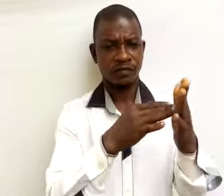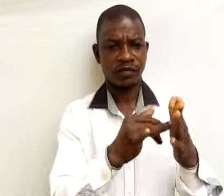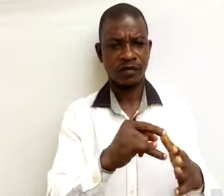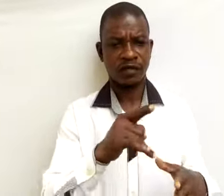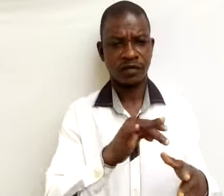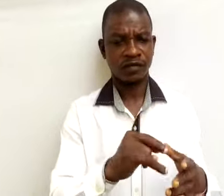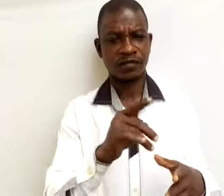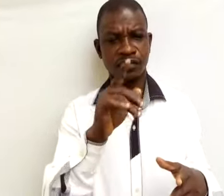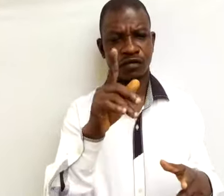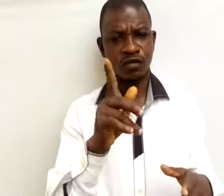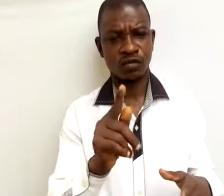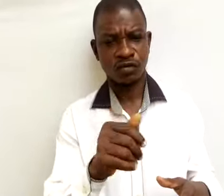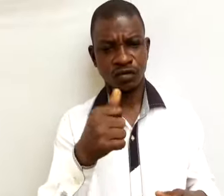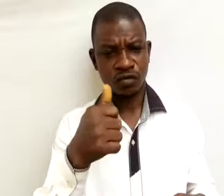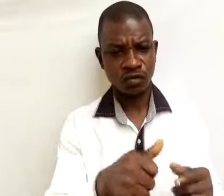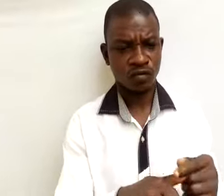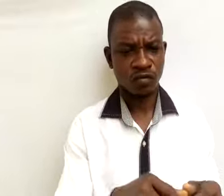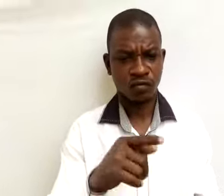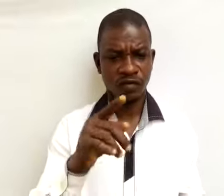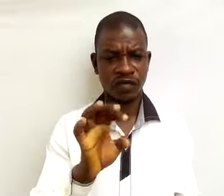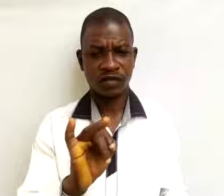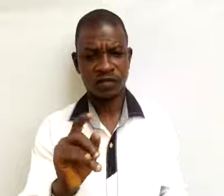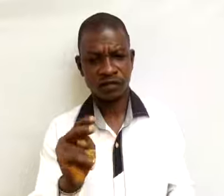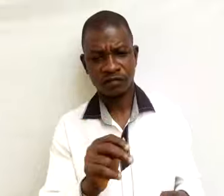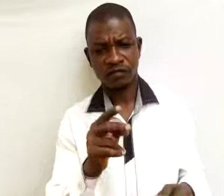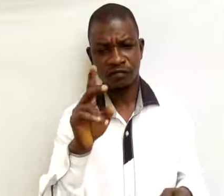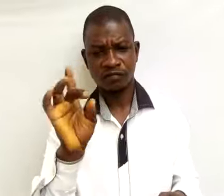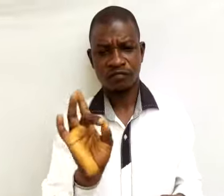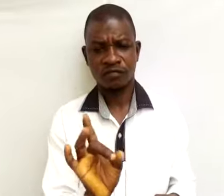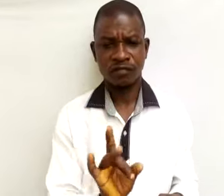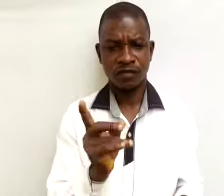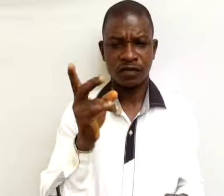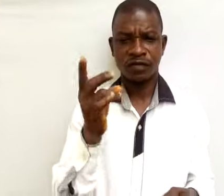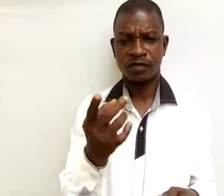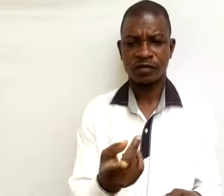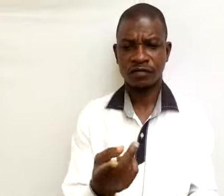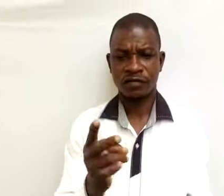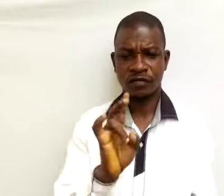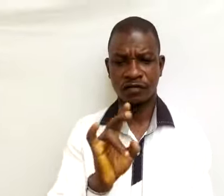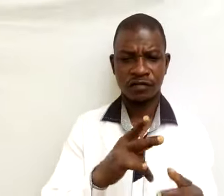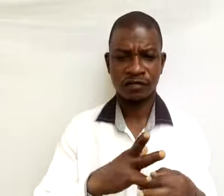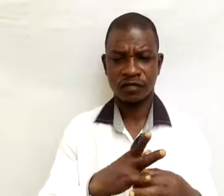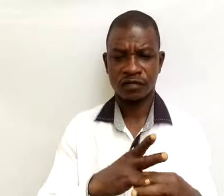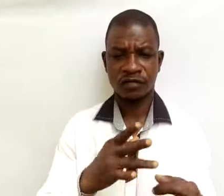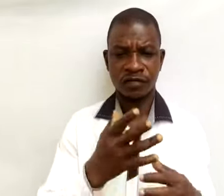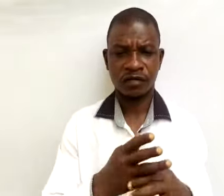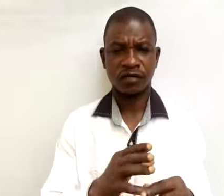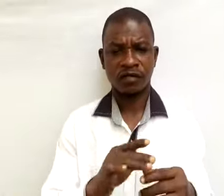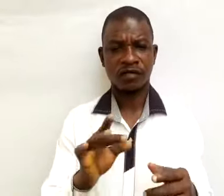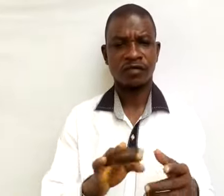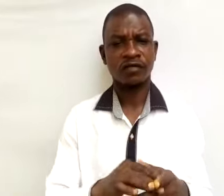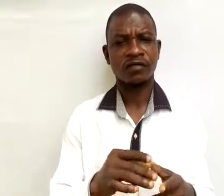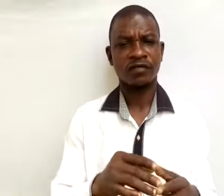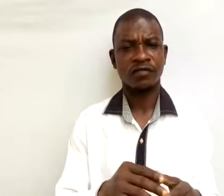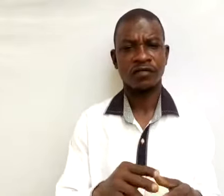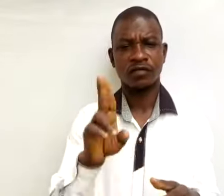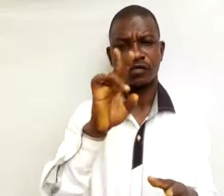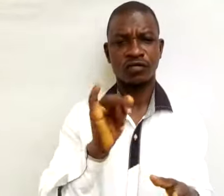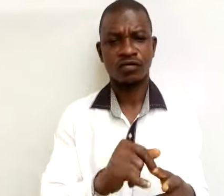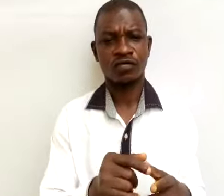thumb, index finger, middle finger, ring finger, and pinky. Use your biro to paint